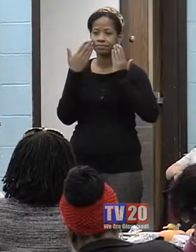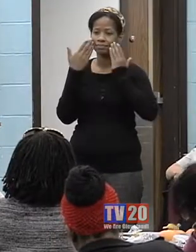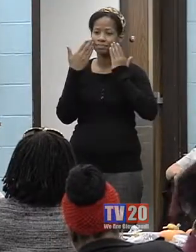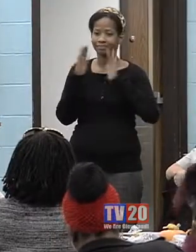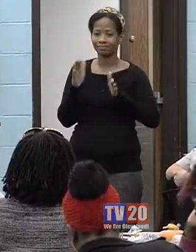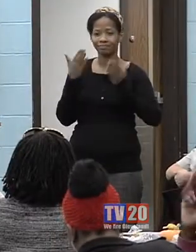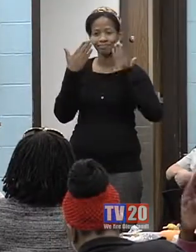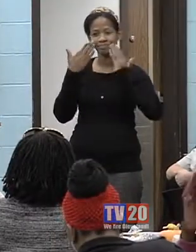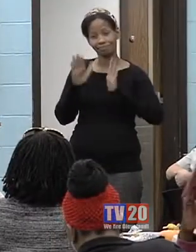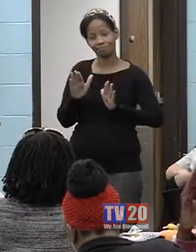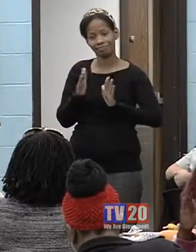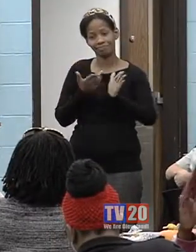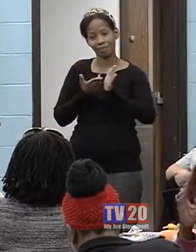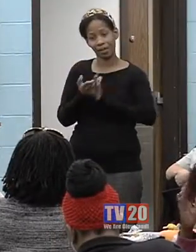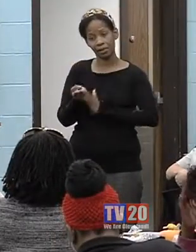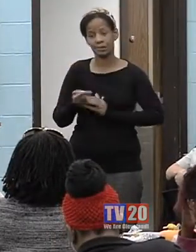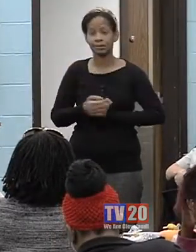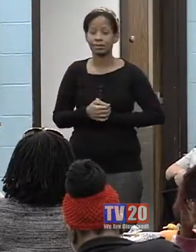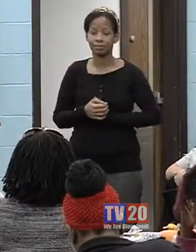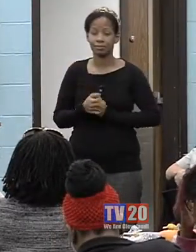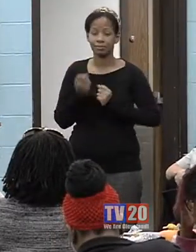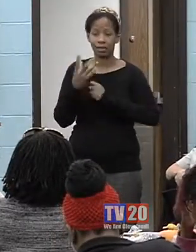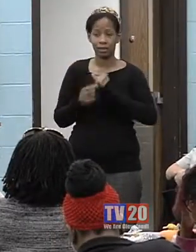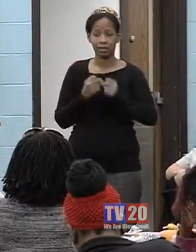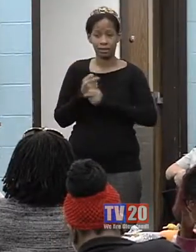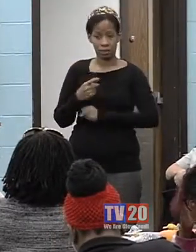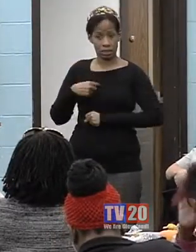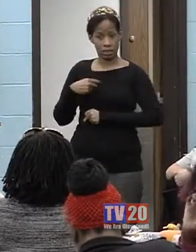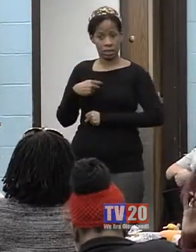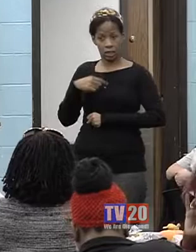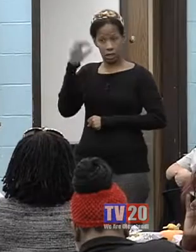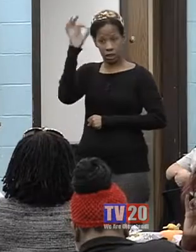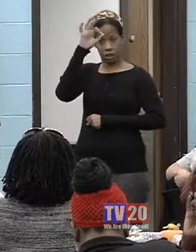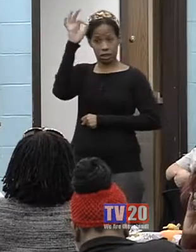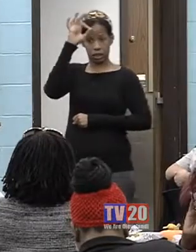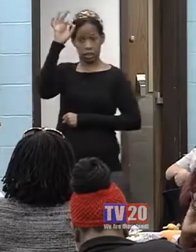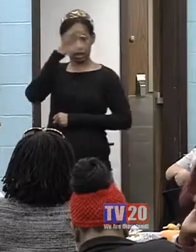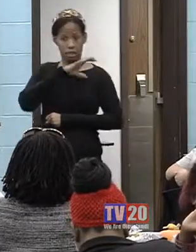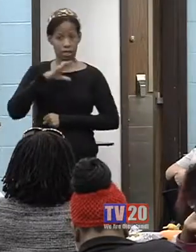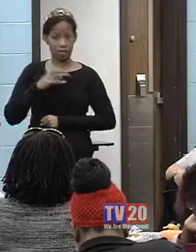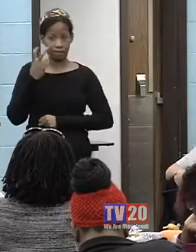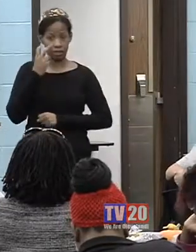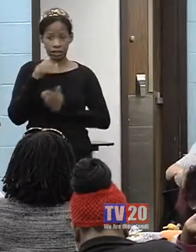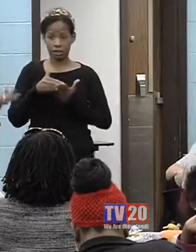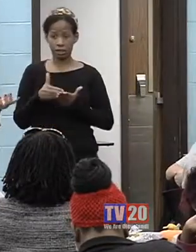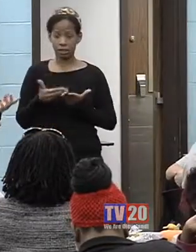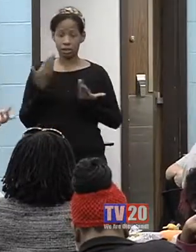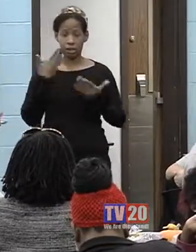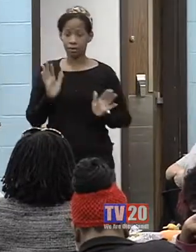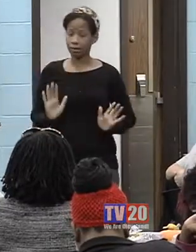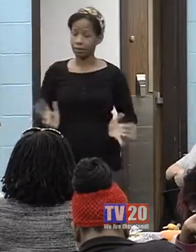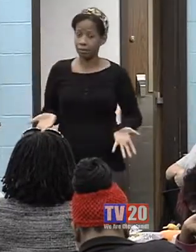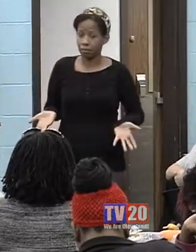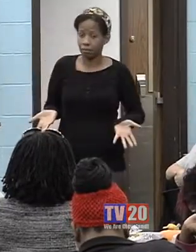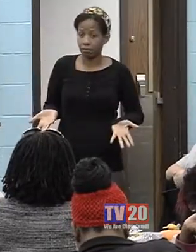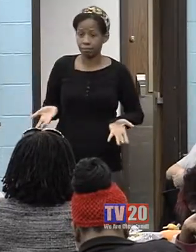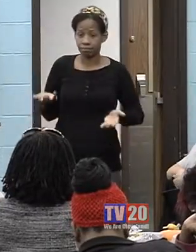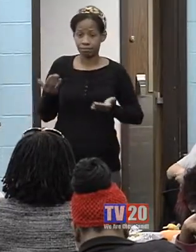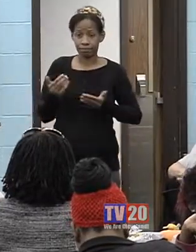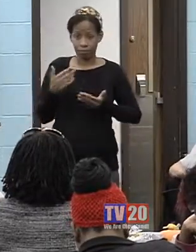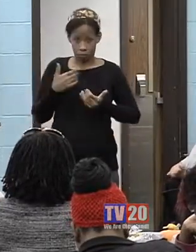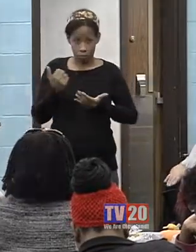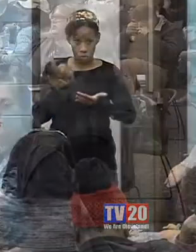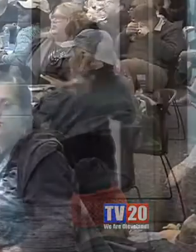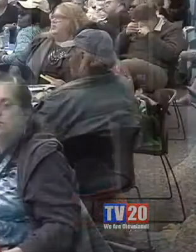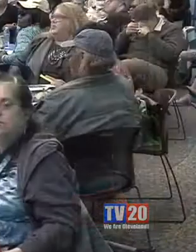you don't know. For many years, I didn't know about Cleveland Sight Center. You know, our mission statement is to help